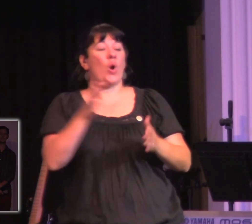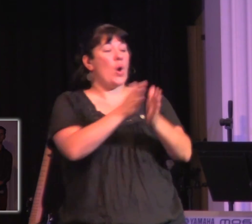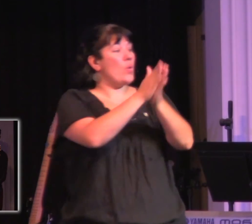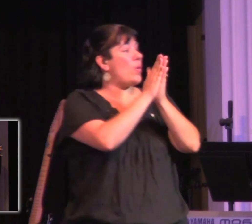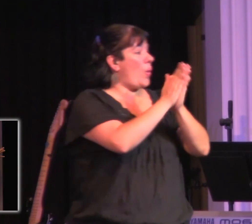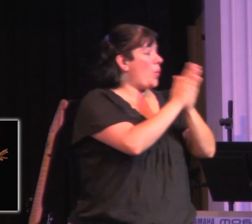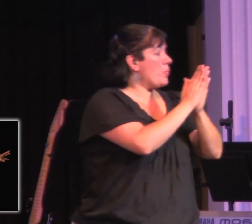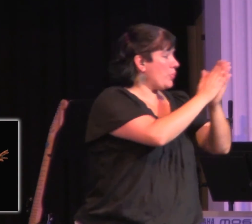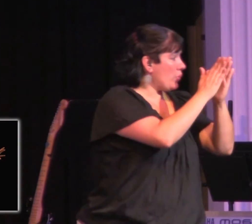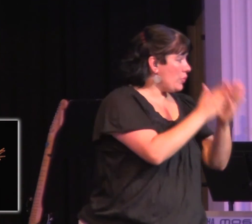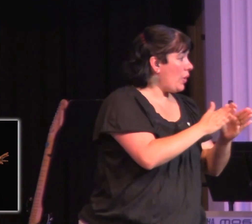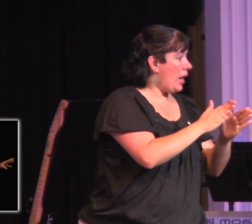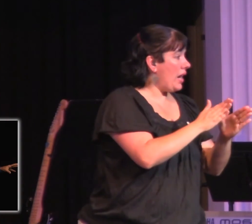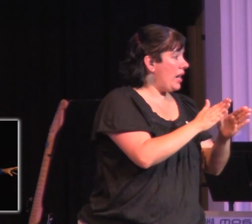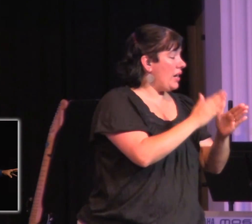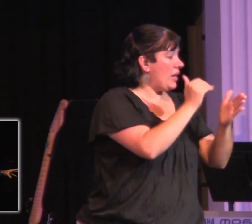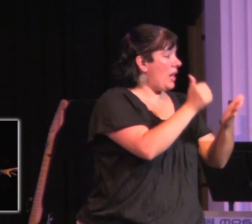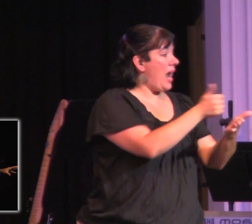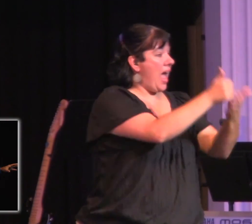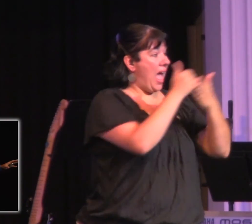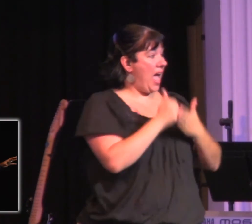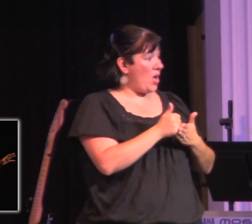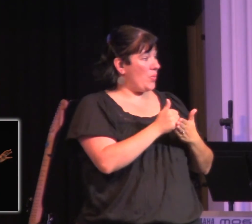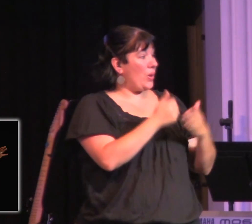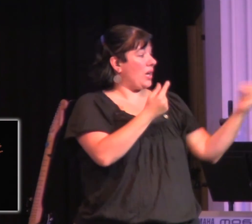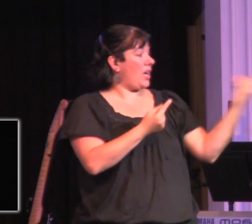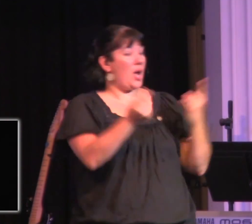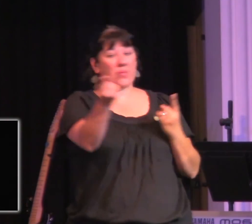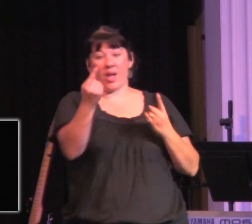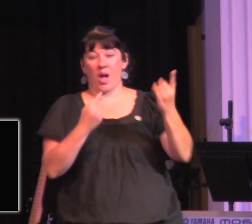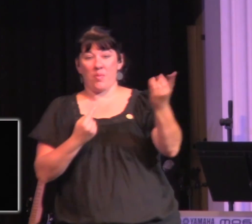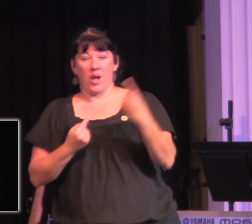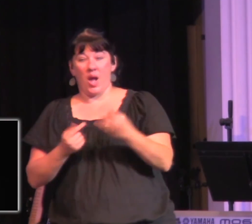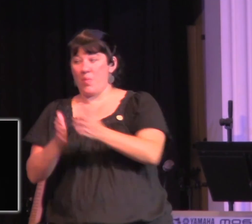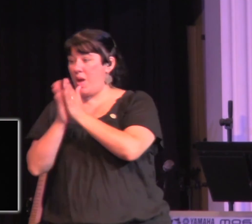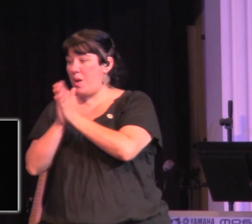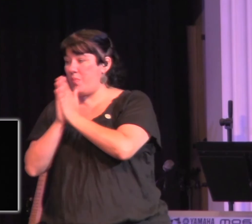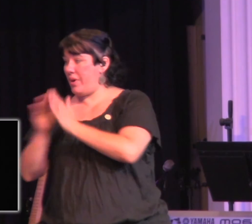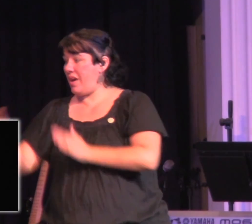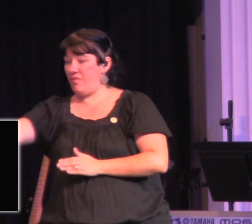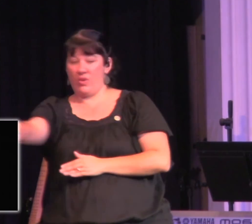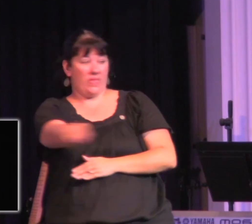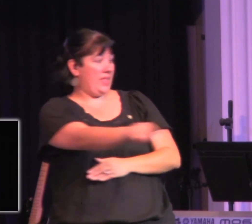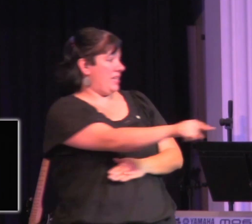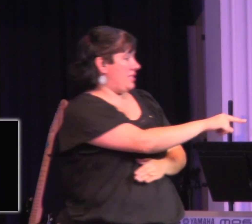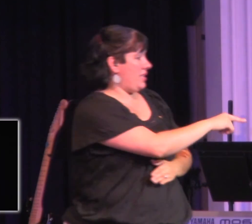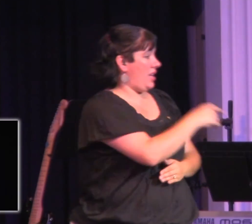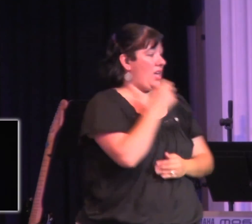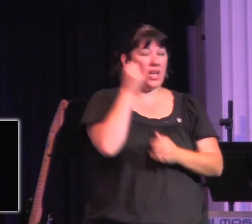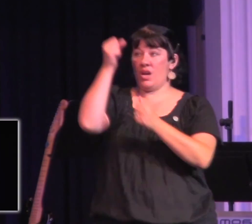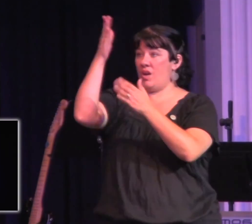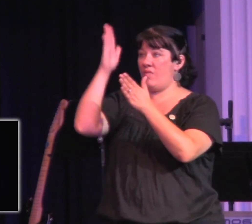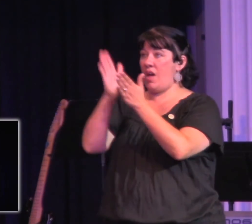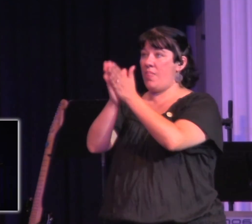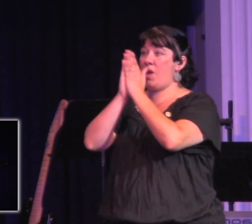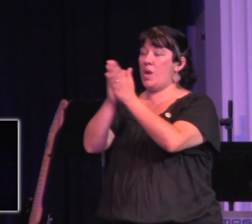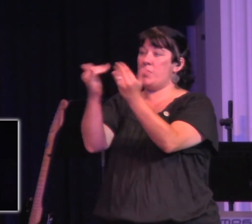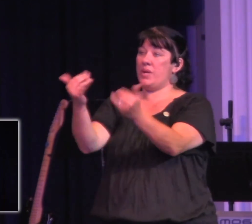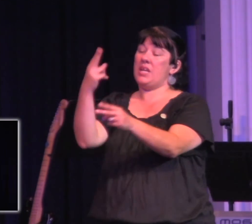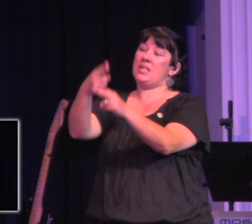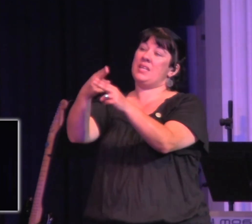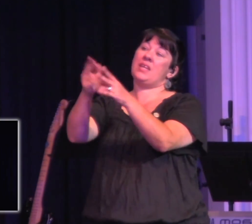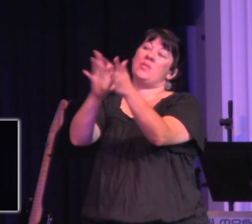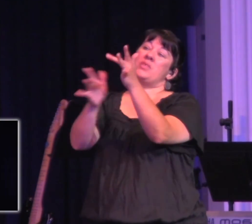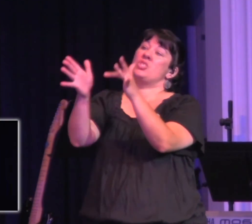come and to just begin to just agree with you. Father, I pray today in the name of Jesus that you would release your